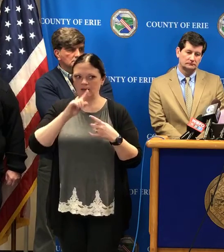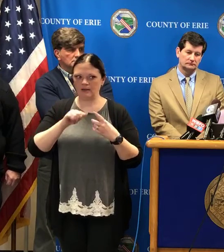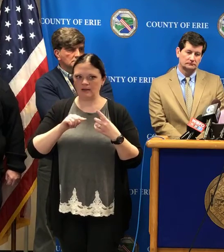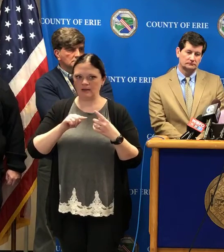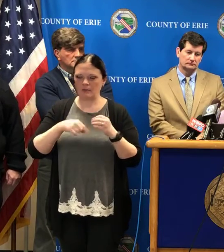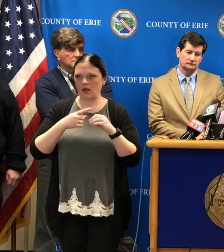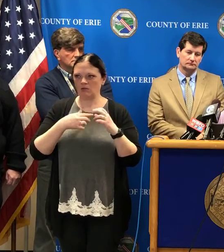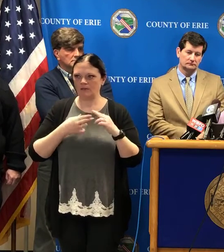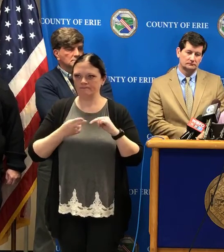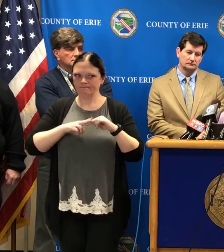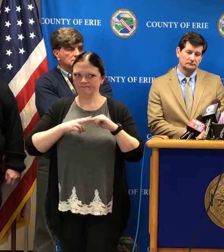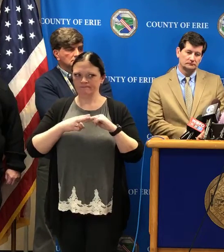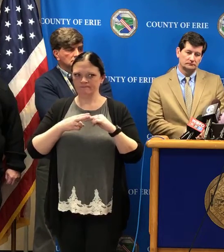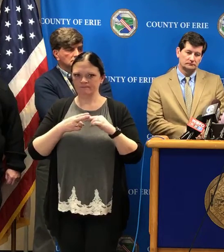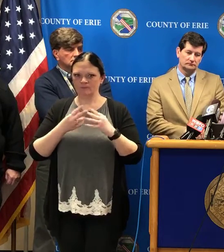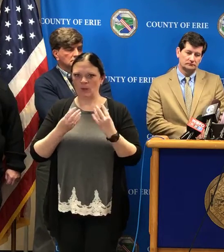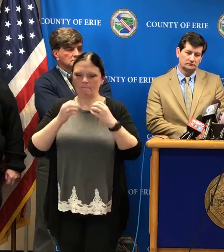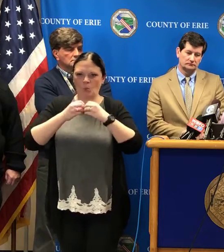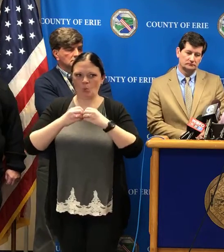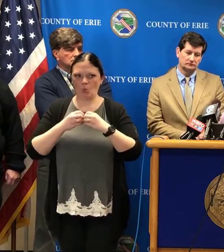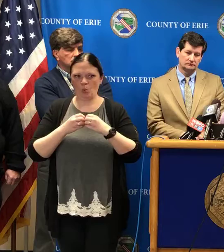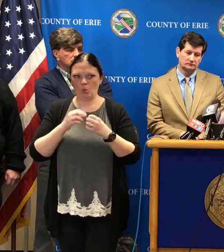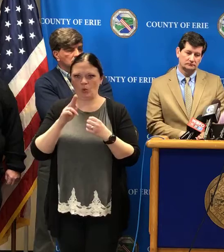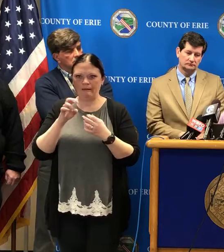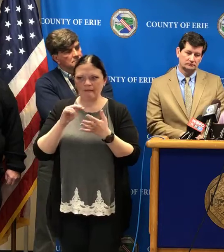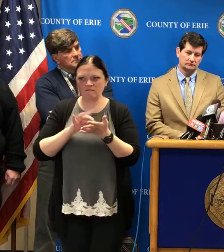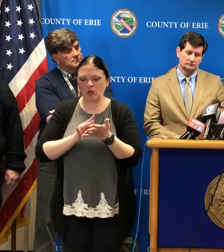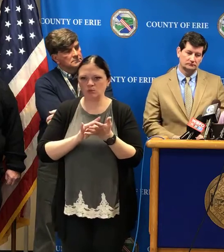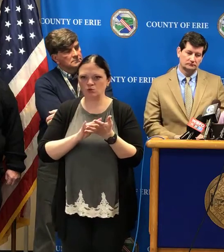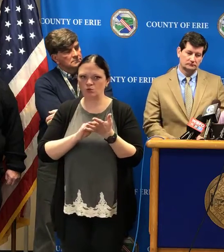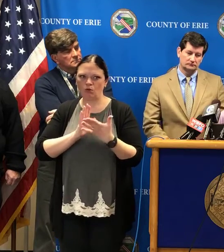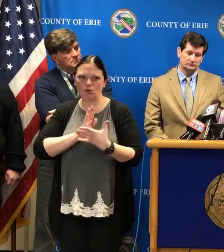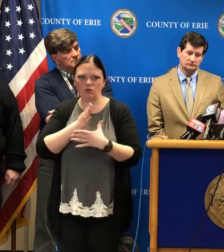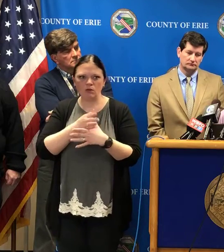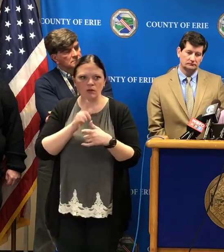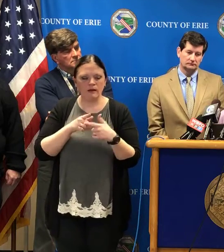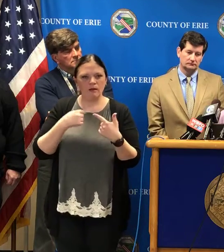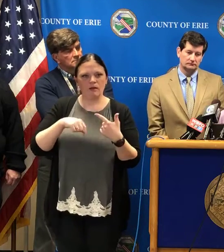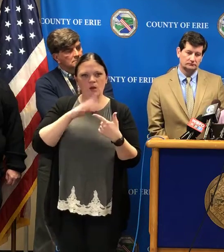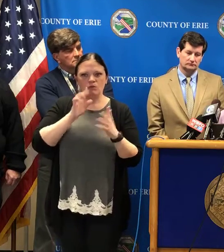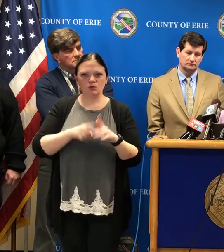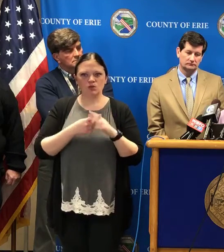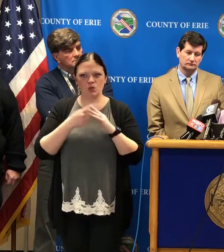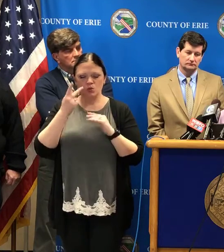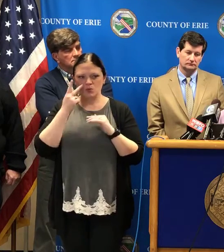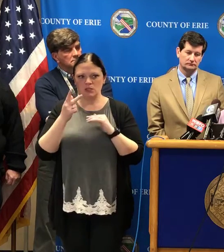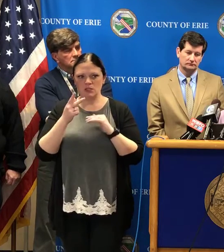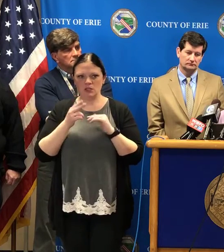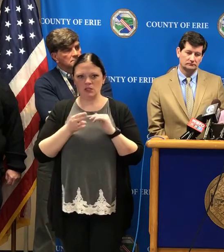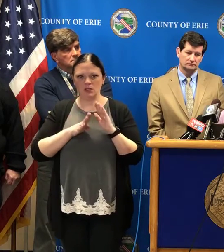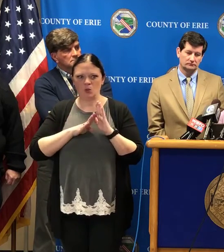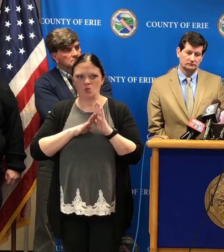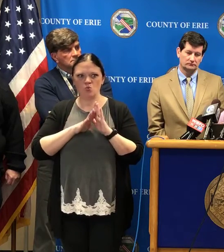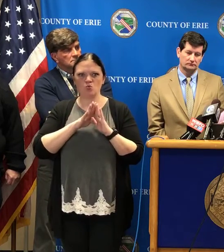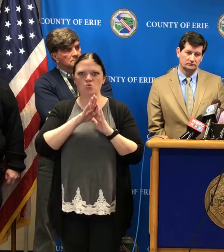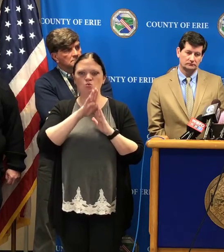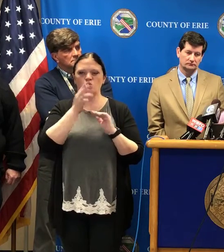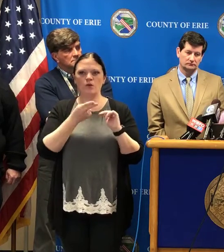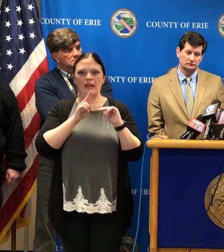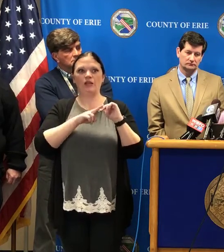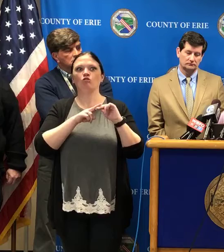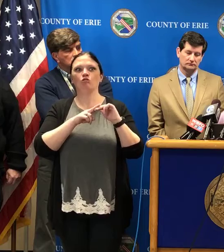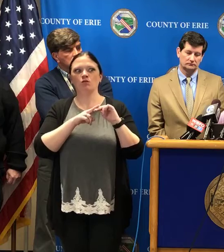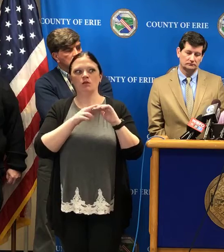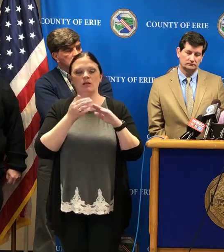our non-pharmaceutical interventions. And then we're starting to start to see a pretty steep increase. And before we get to